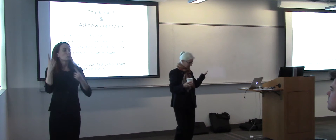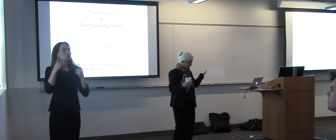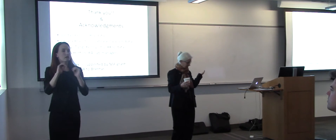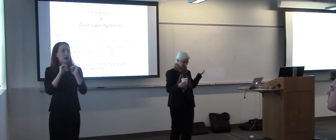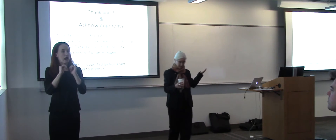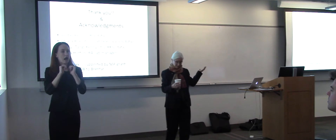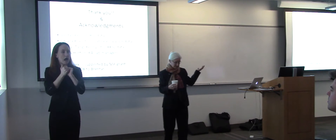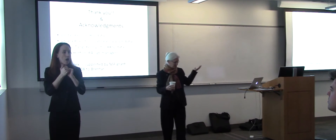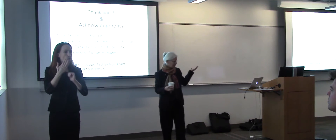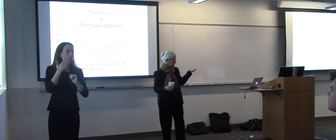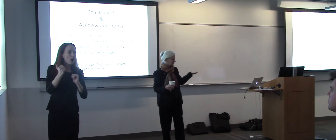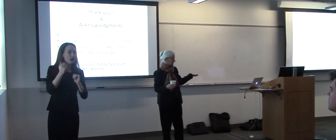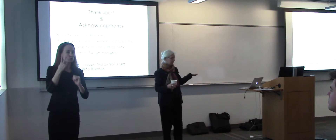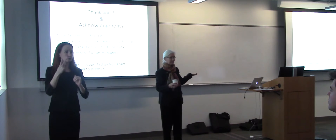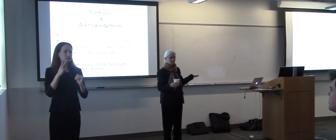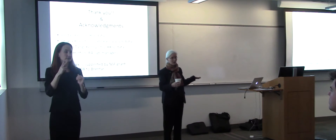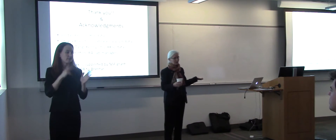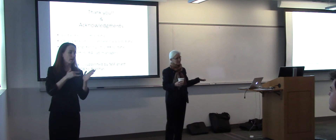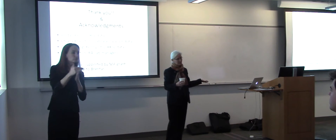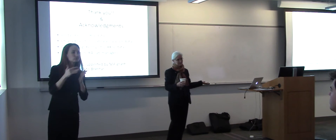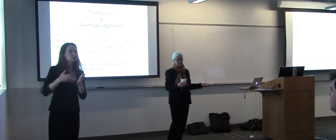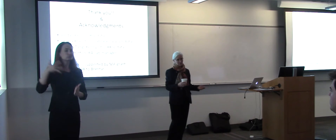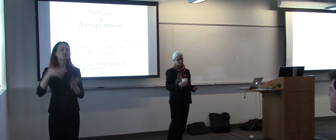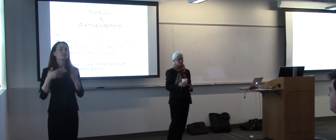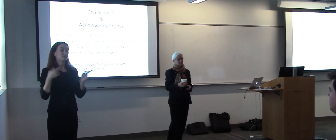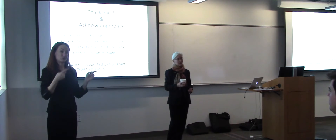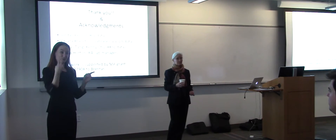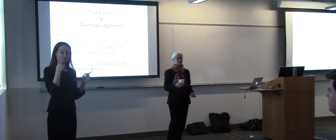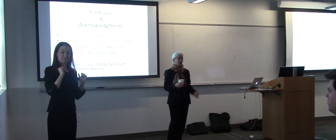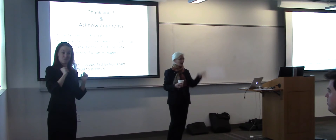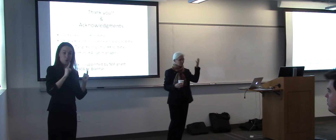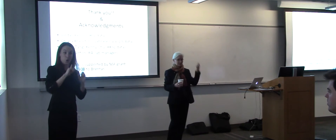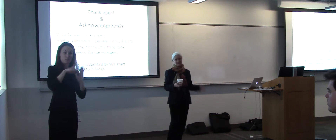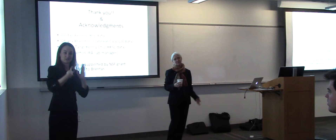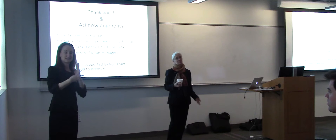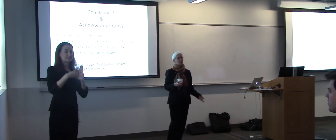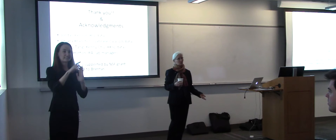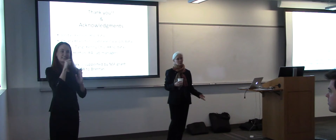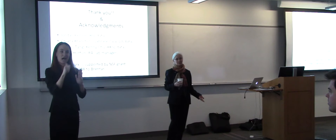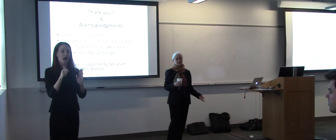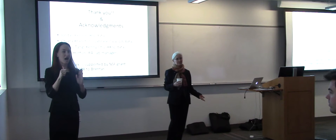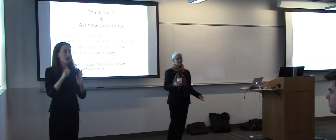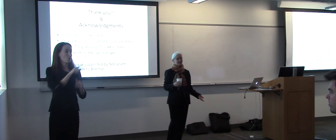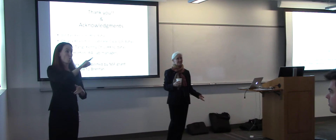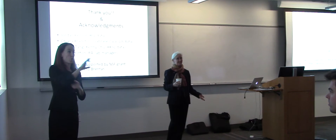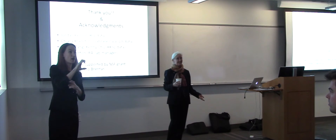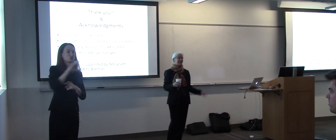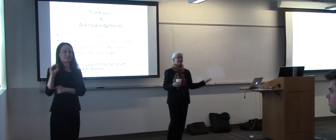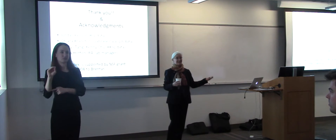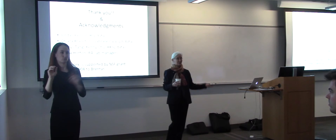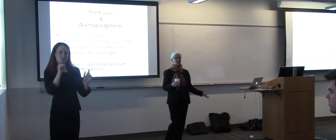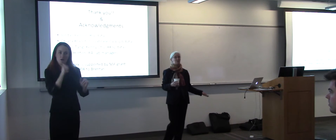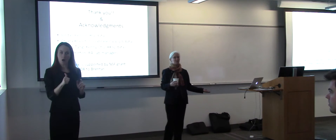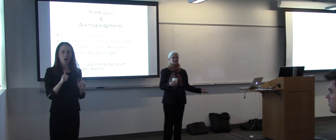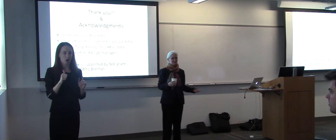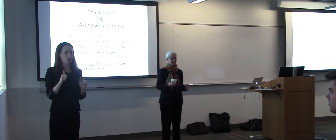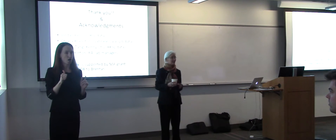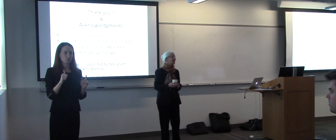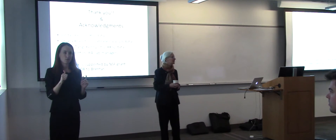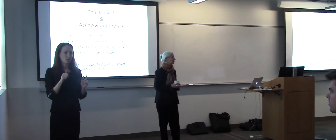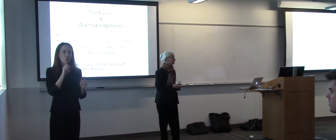distributed. Right. You could see from all of my figures, it was never 100 and 0, or even 98